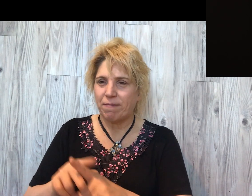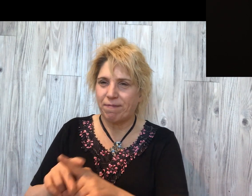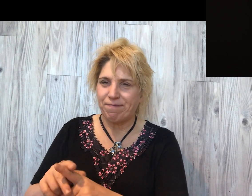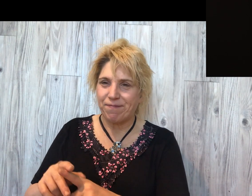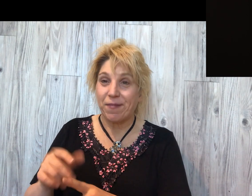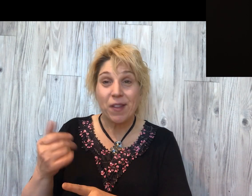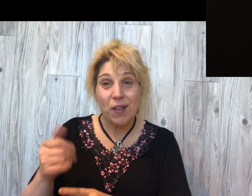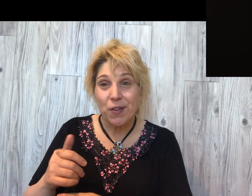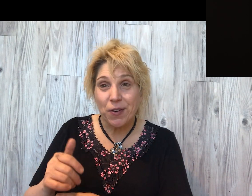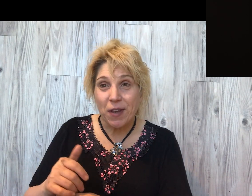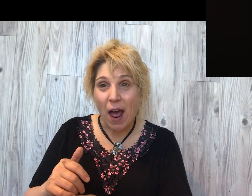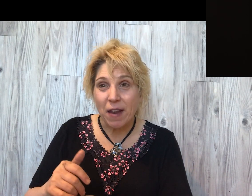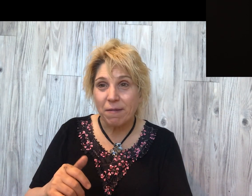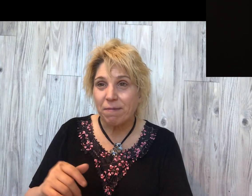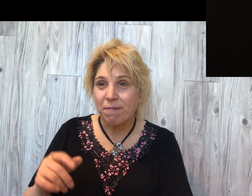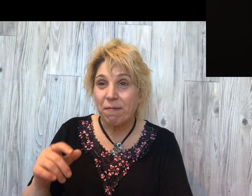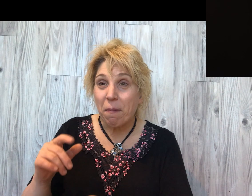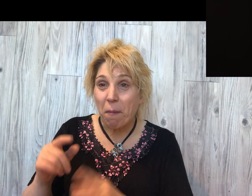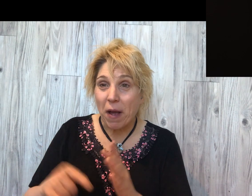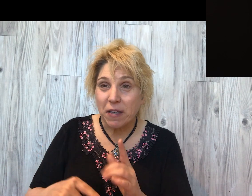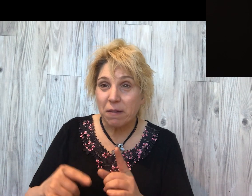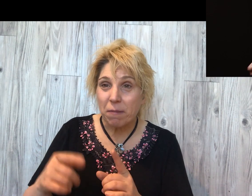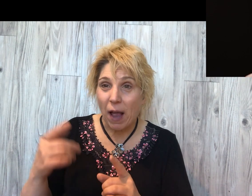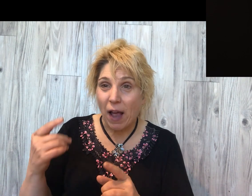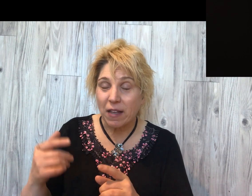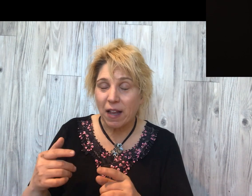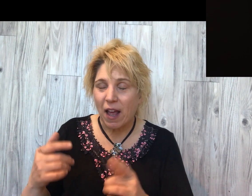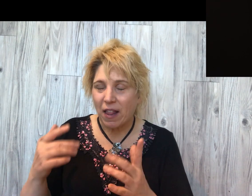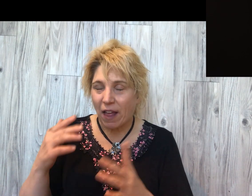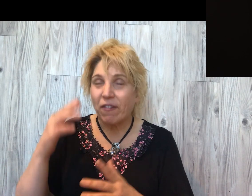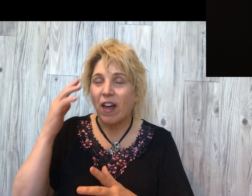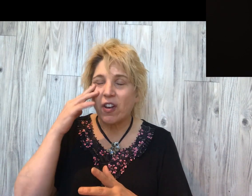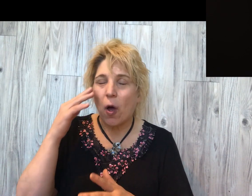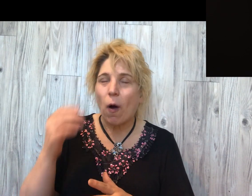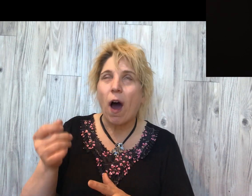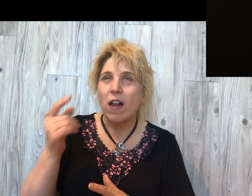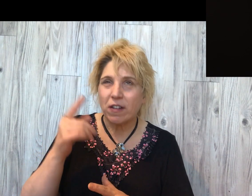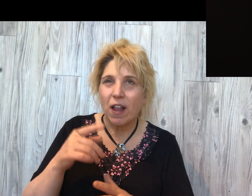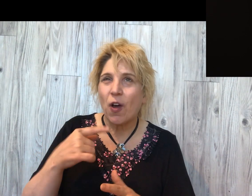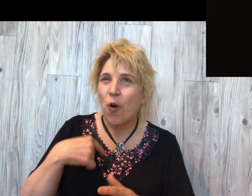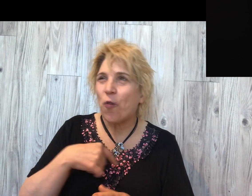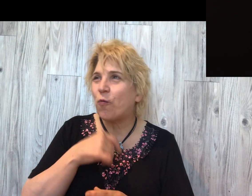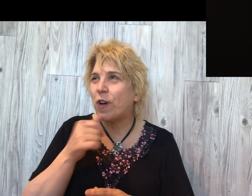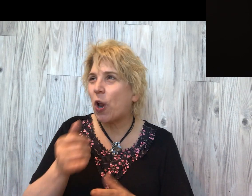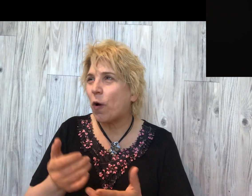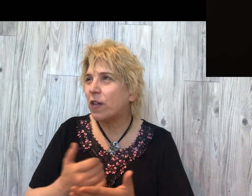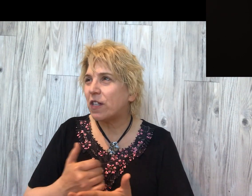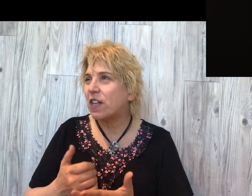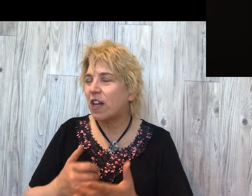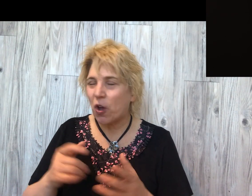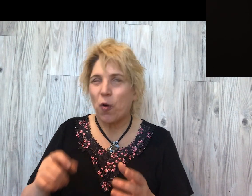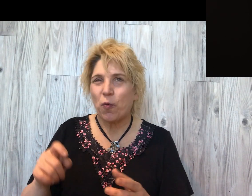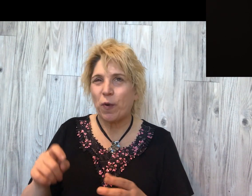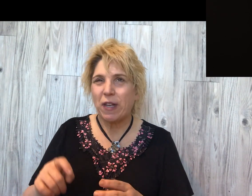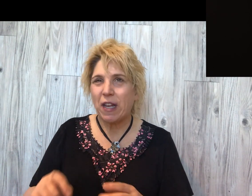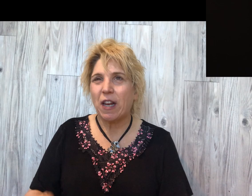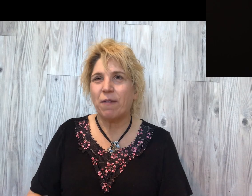least 10 runs behind in life and who know it and recognize that we don't deserve it, but boy, do we need